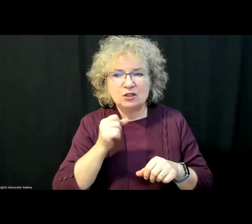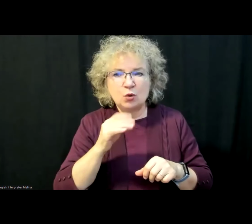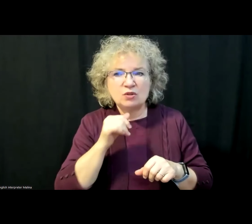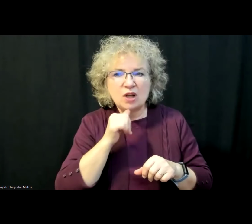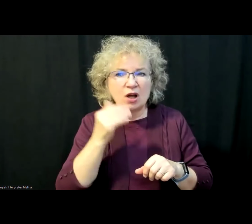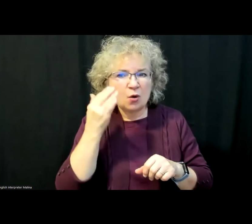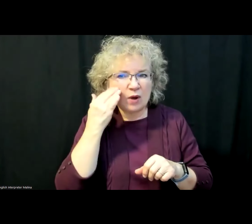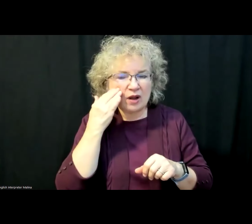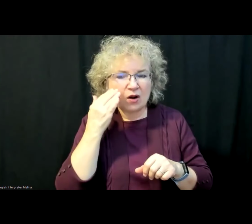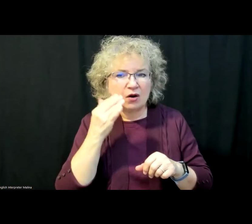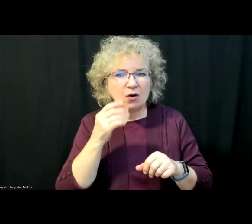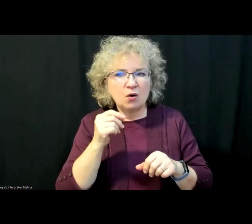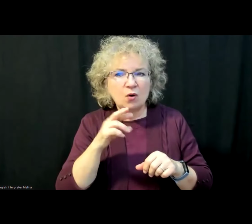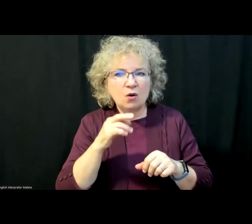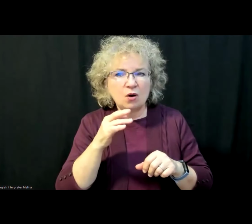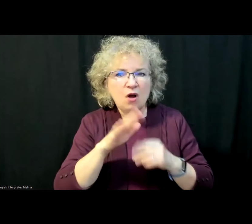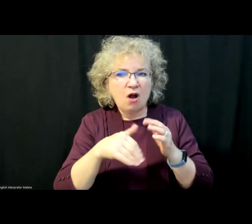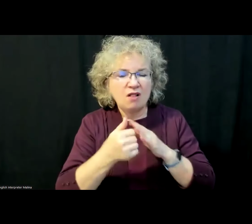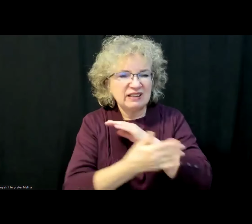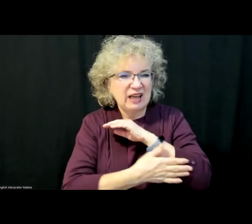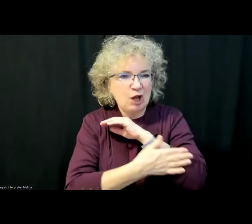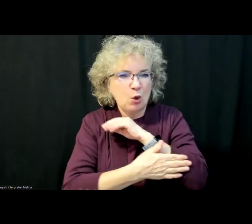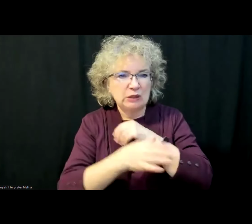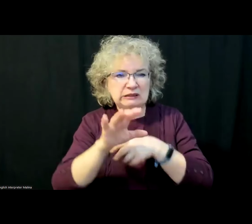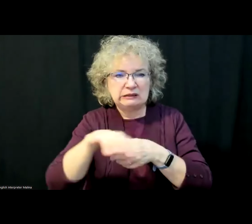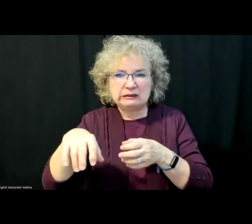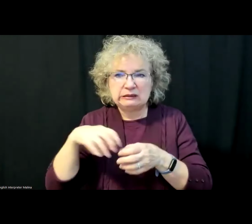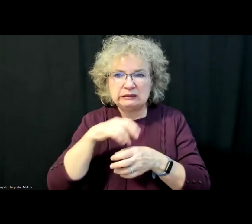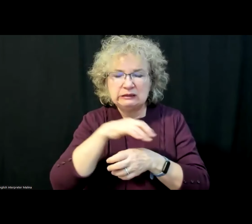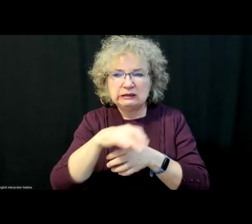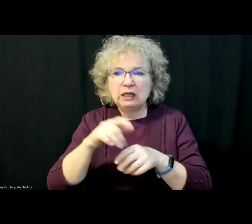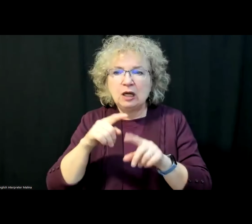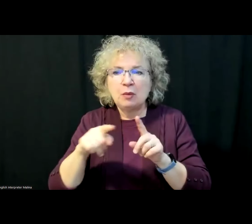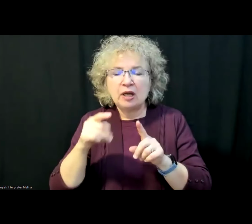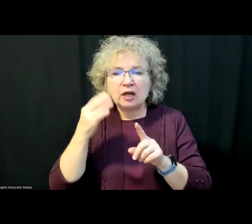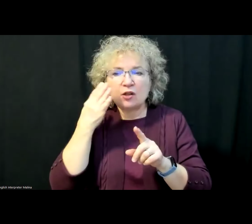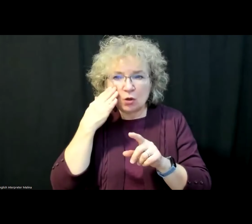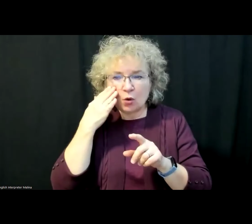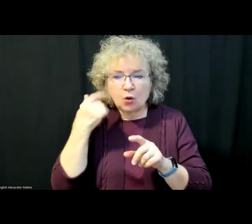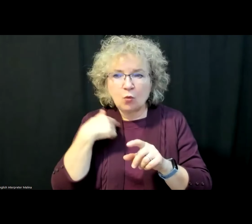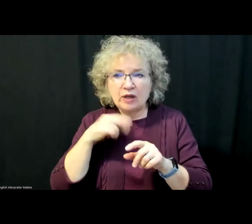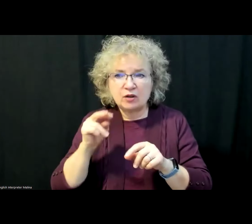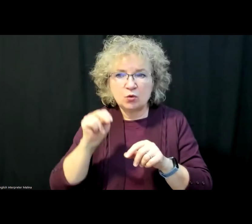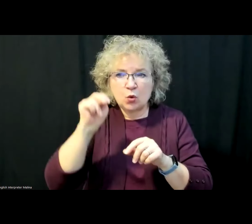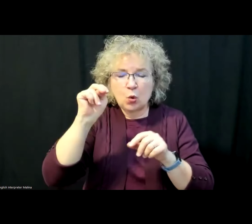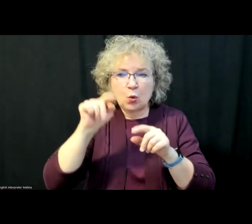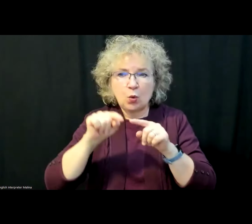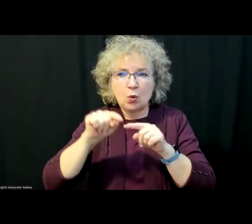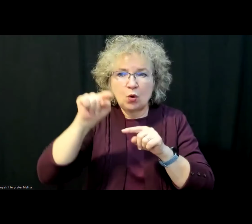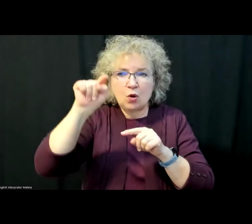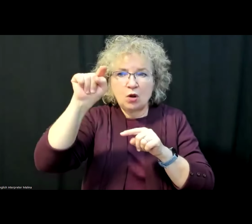or know all of the, um, the counties. Uh, but I knew, I do know we go as far north as, uh,